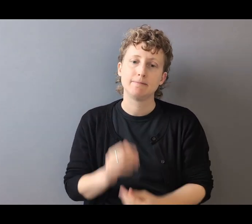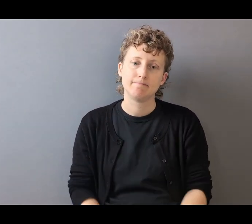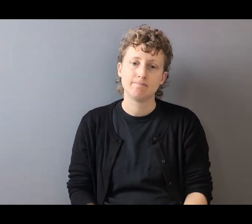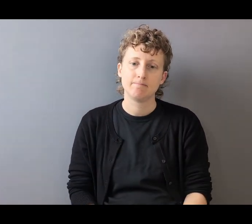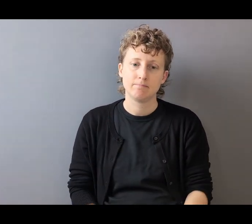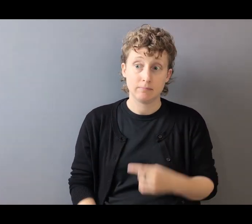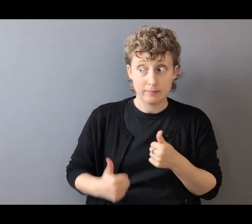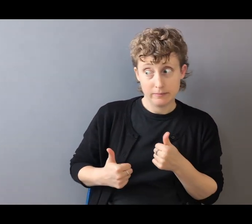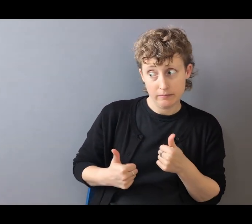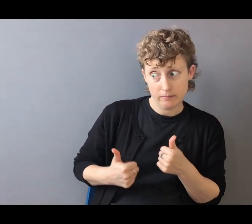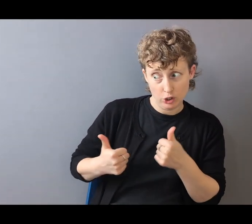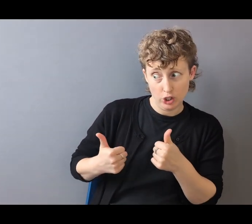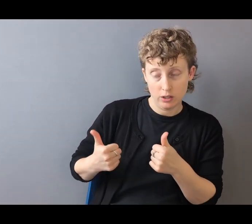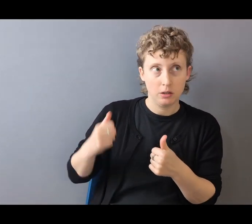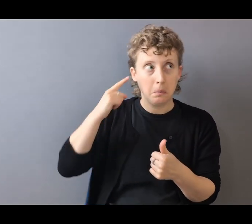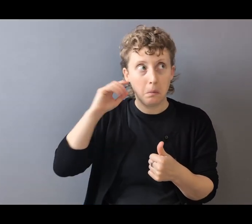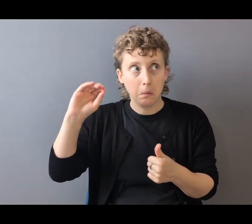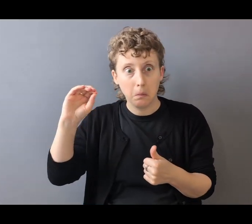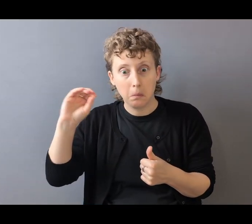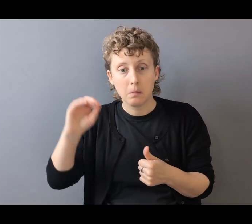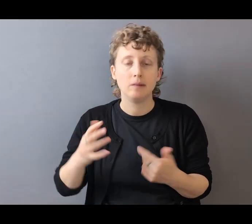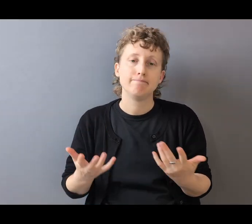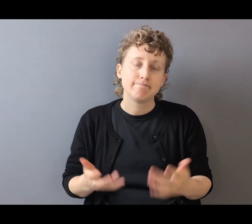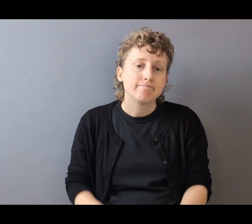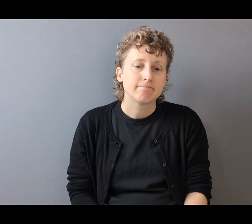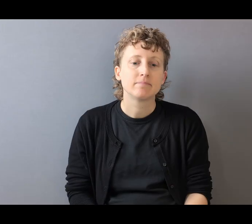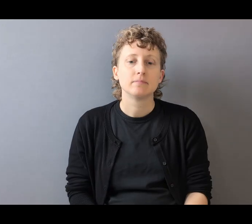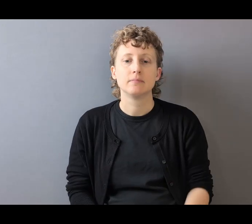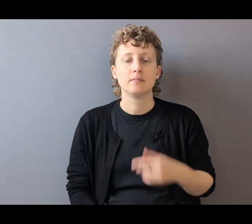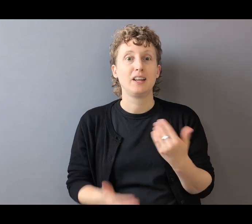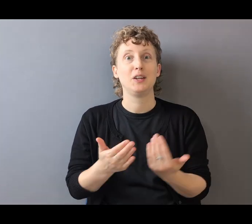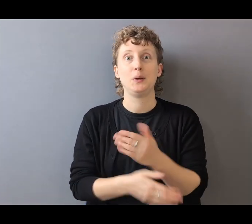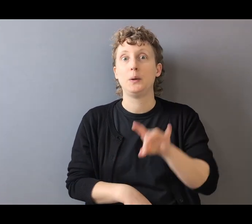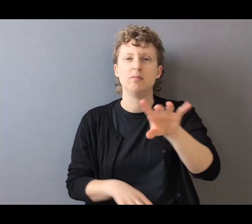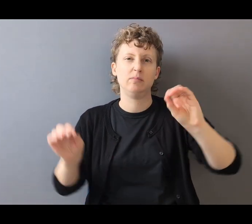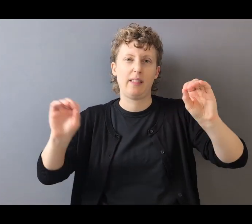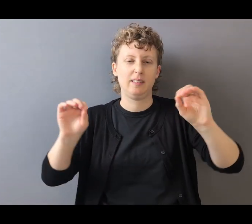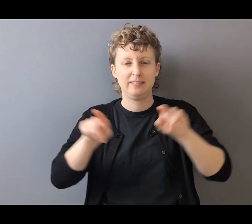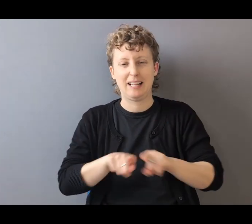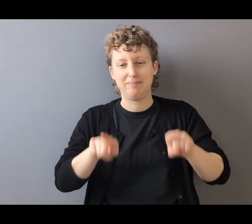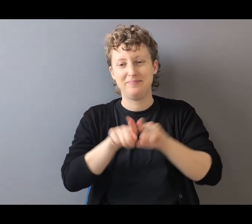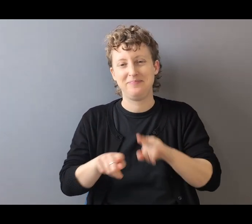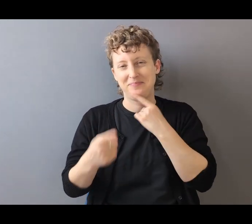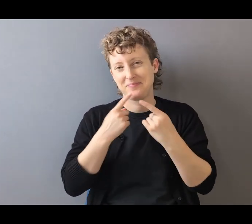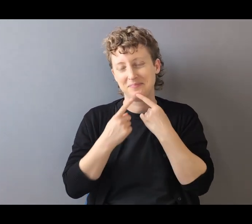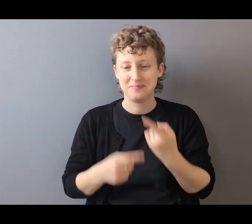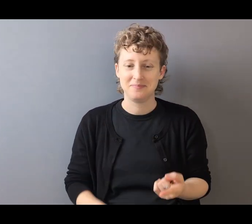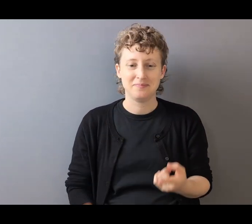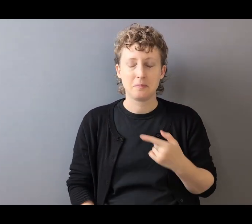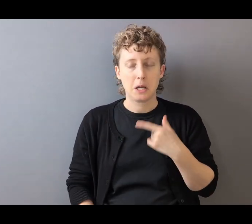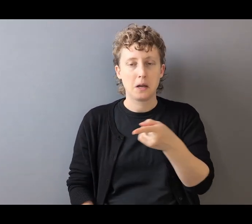So I didn't say anything new that was not said already, but I'm just joining the general